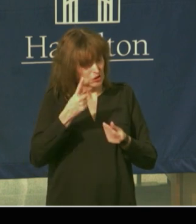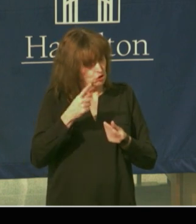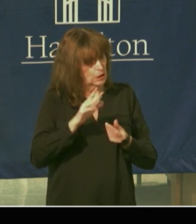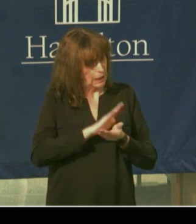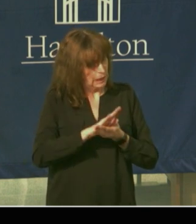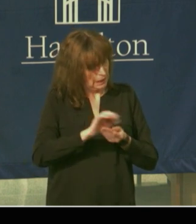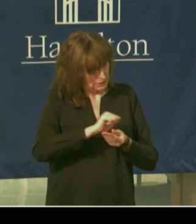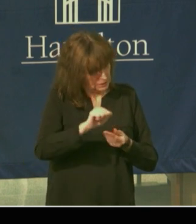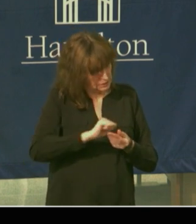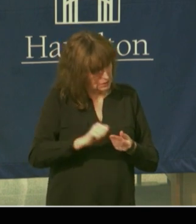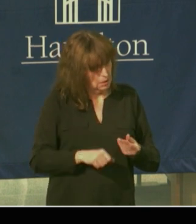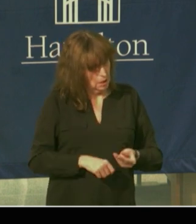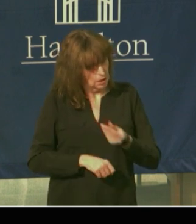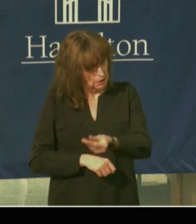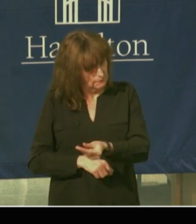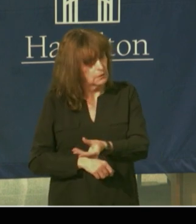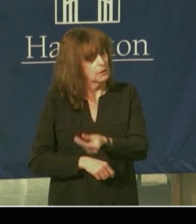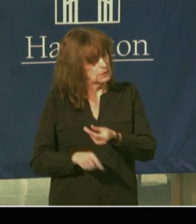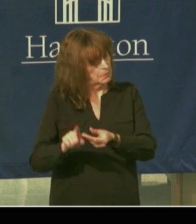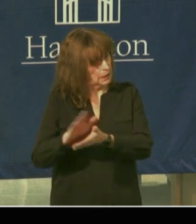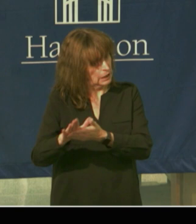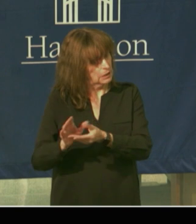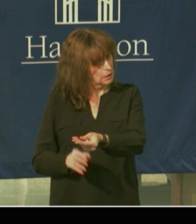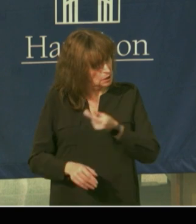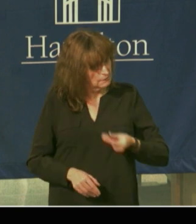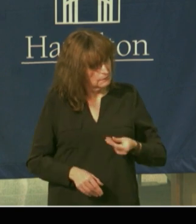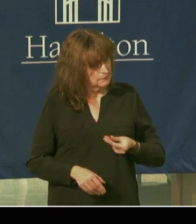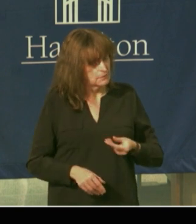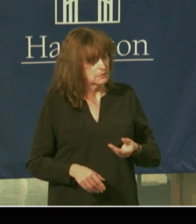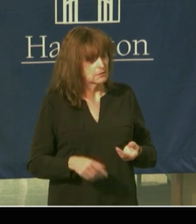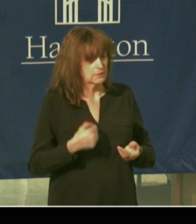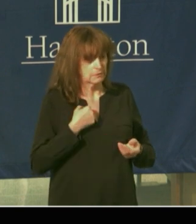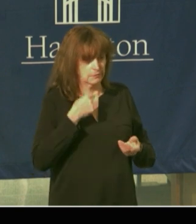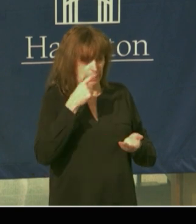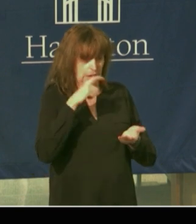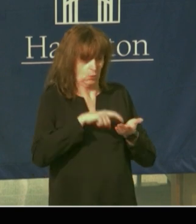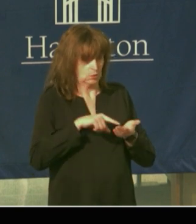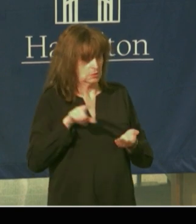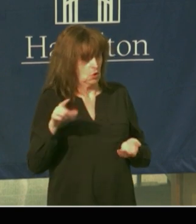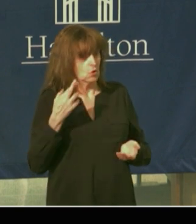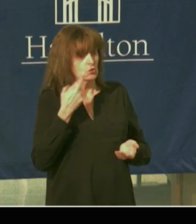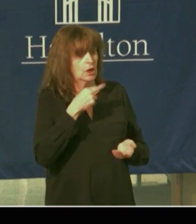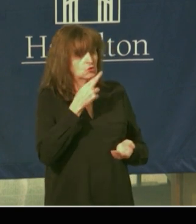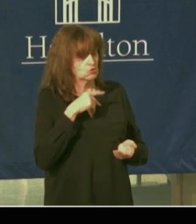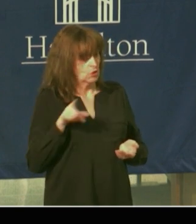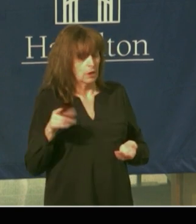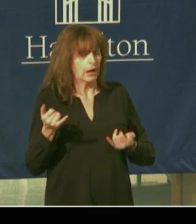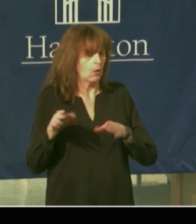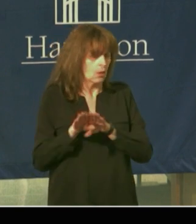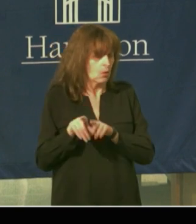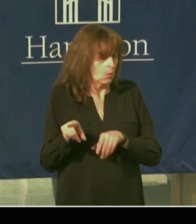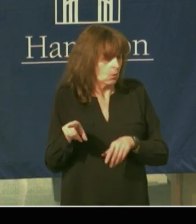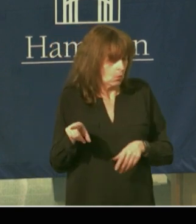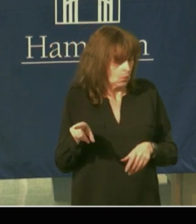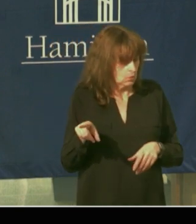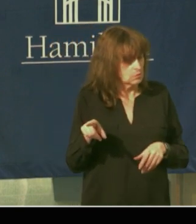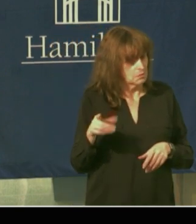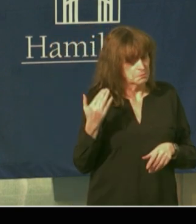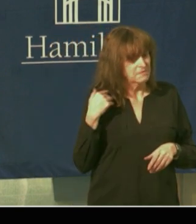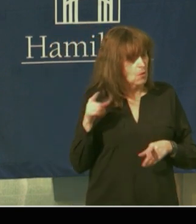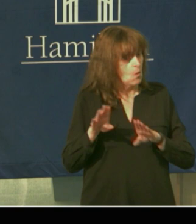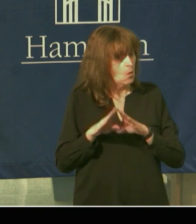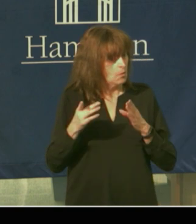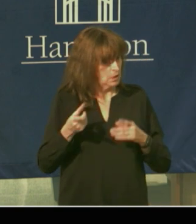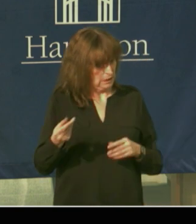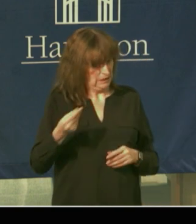when this was before they were closed and when you could still sit, but even at that point, at the